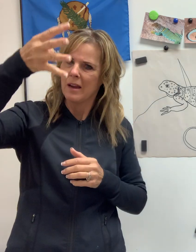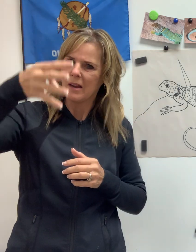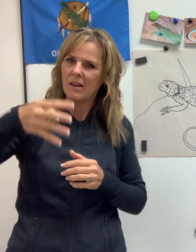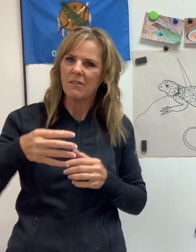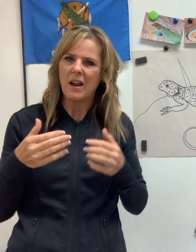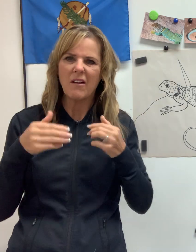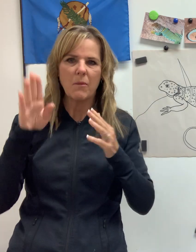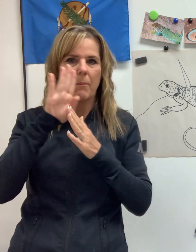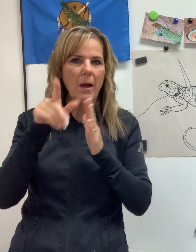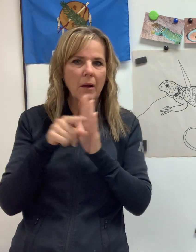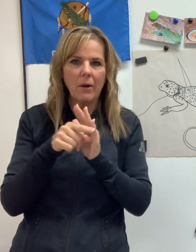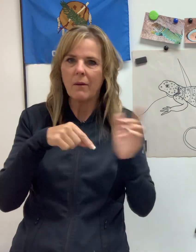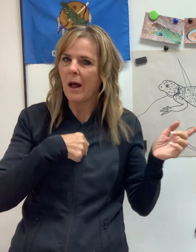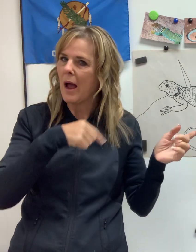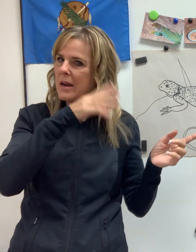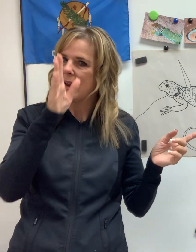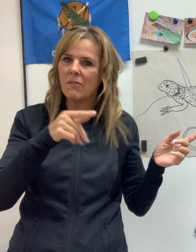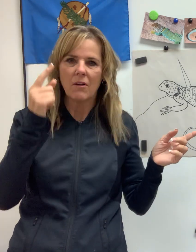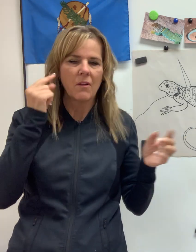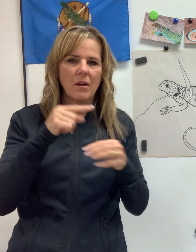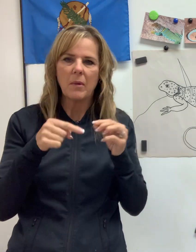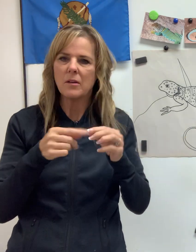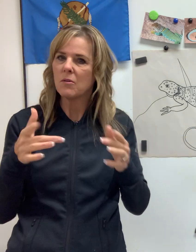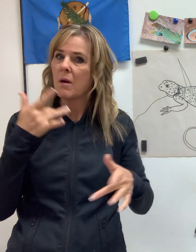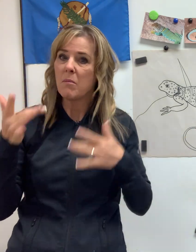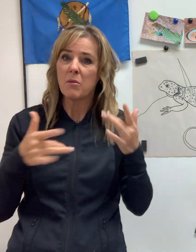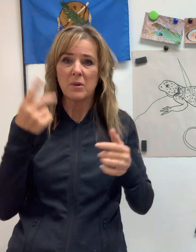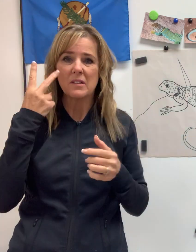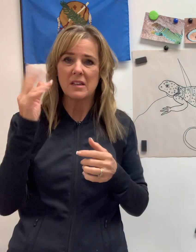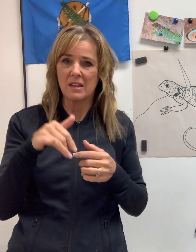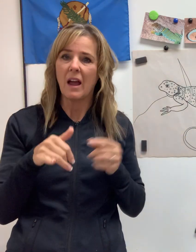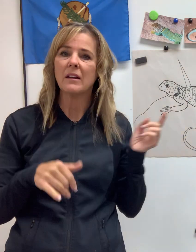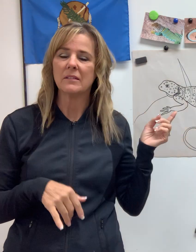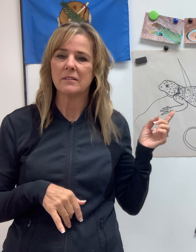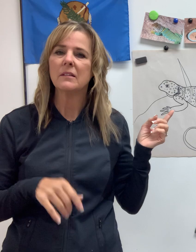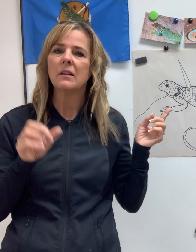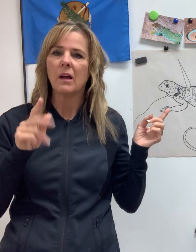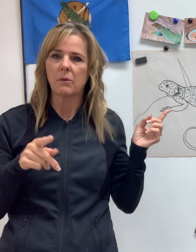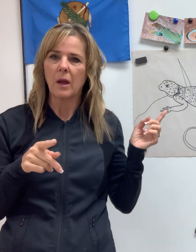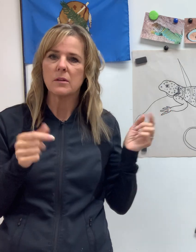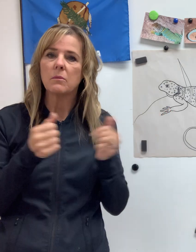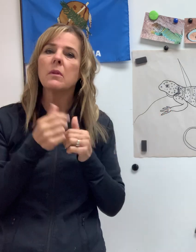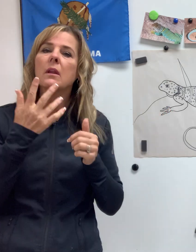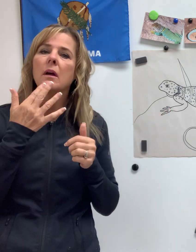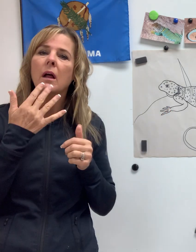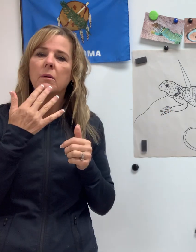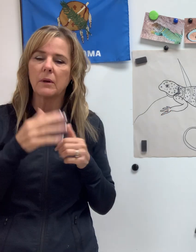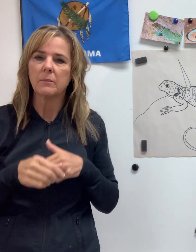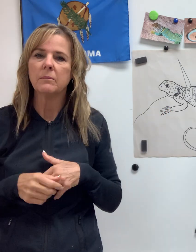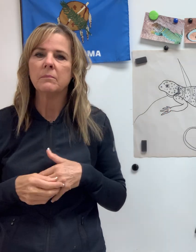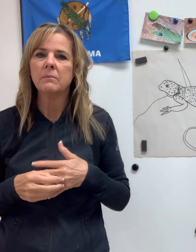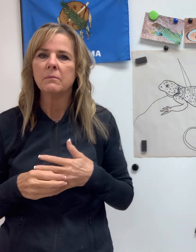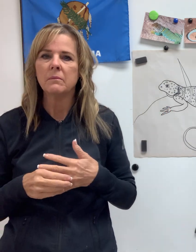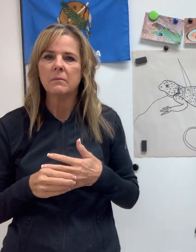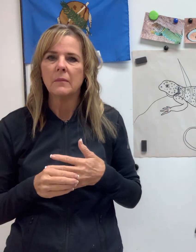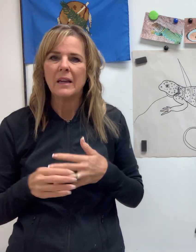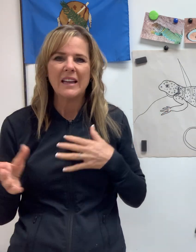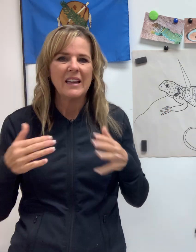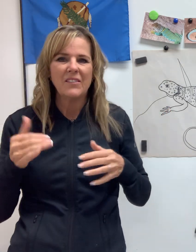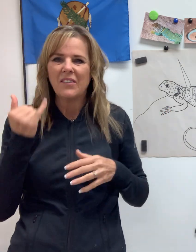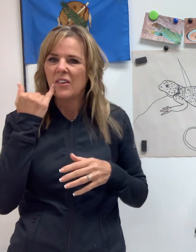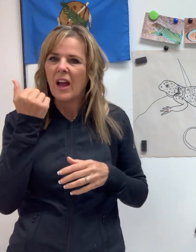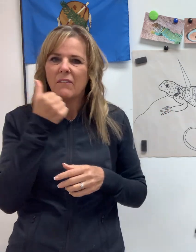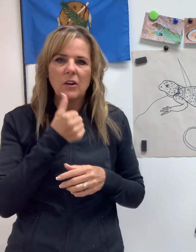with backgrounds I never thought of, so I'm thrilled to see it. Okay, so with the coloring, even if you